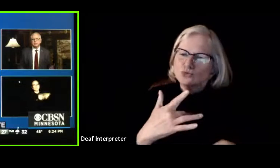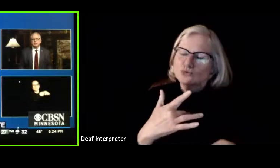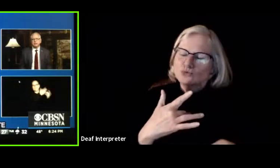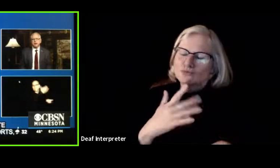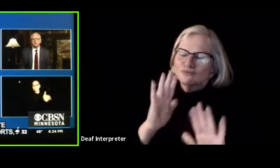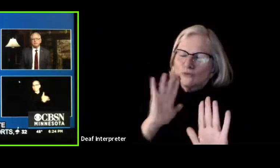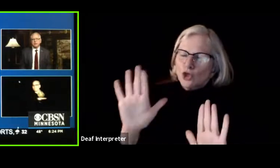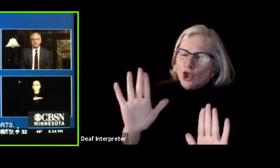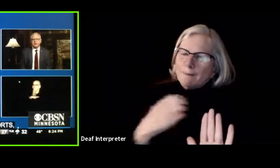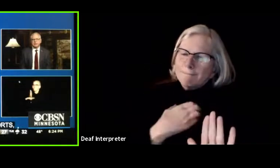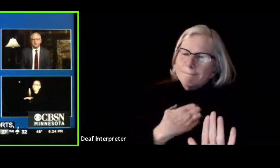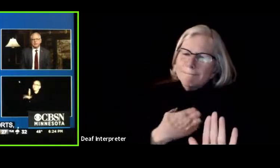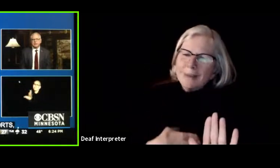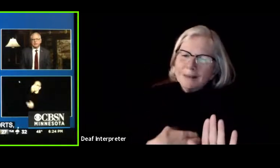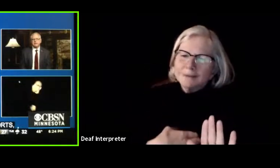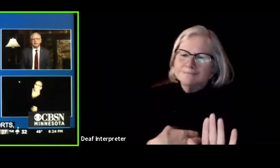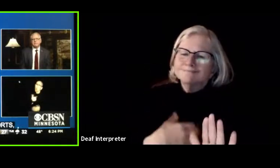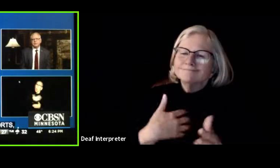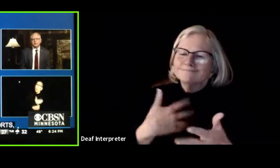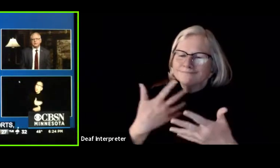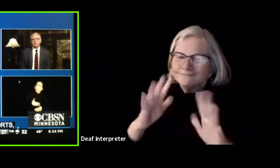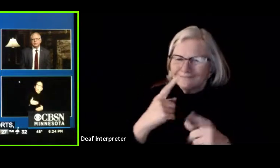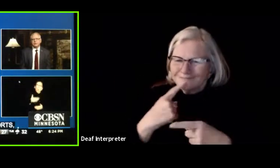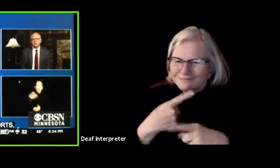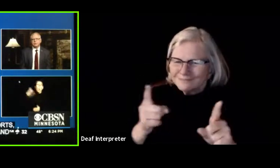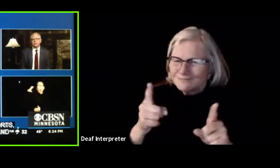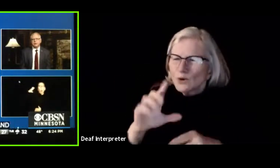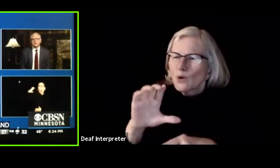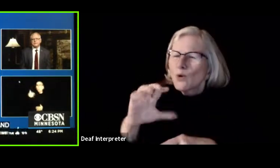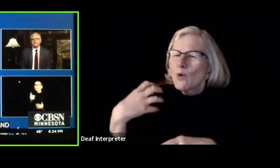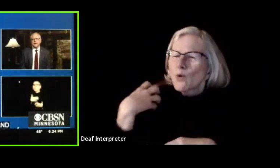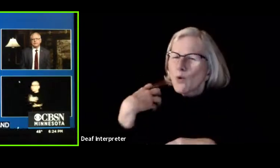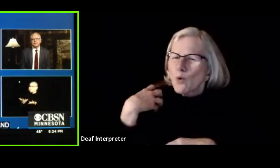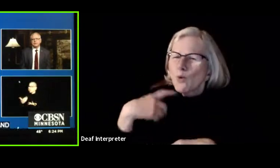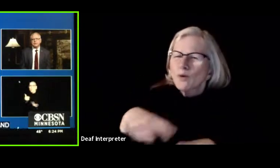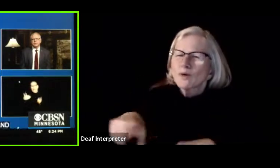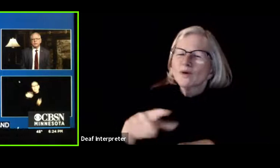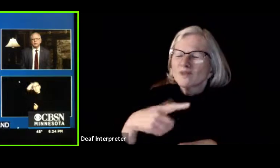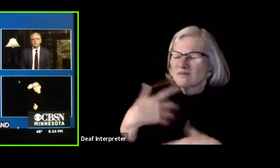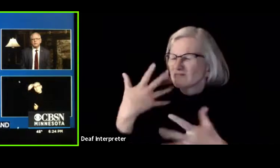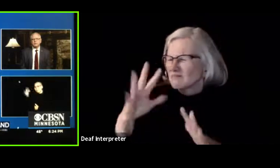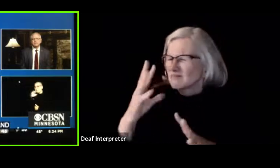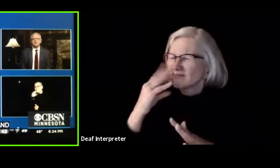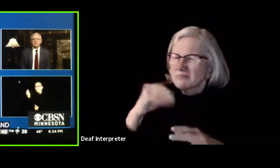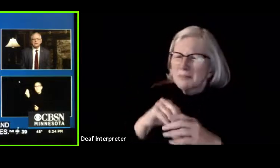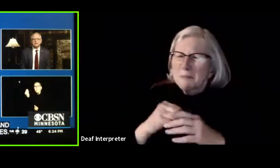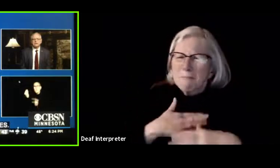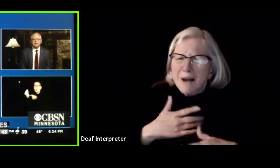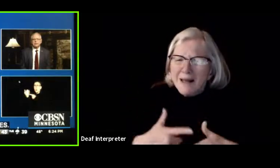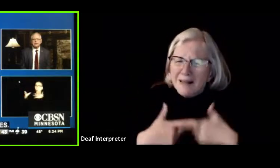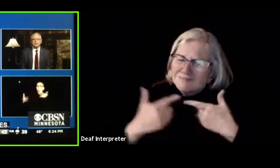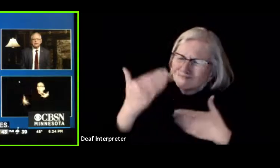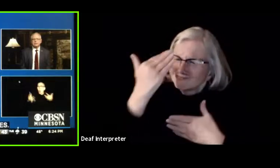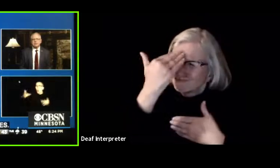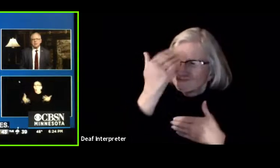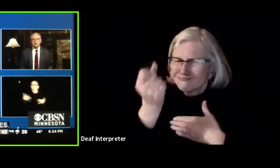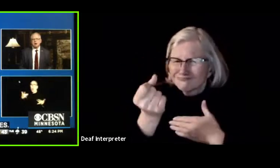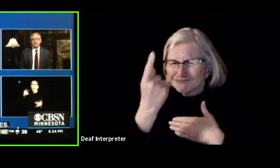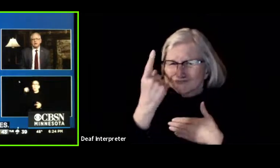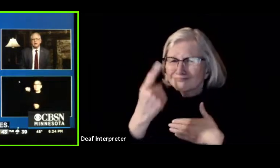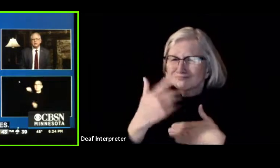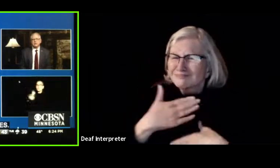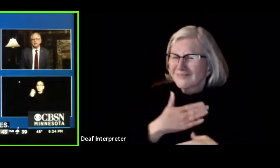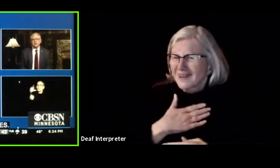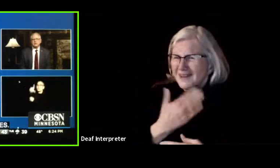and being around it for decades. I've got a 14-year-old whose greatest excitement of 2020 was he made his team. And he was going to be